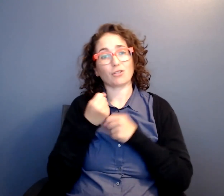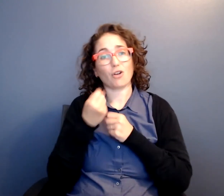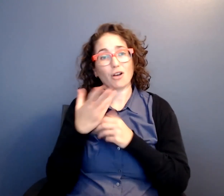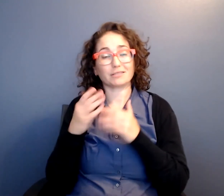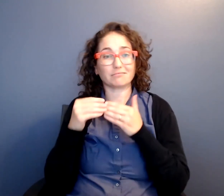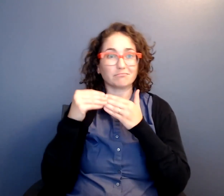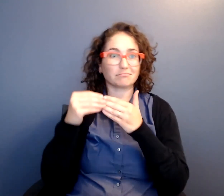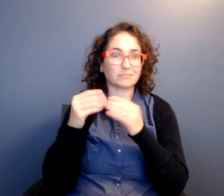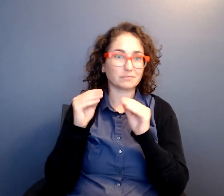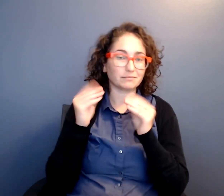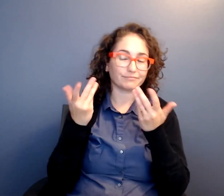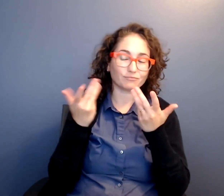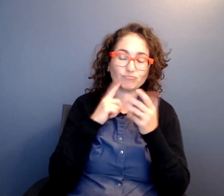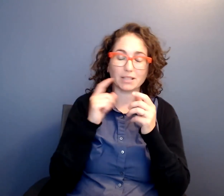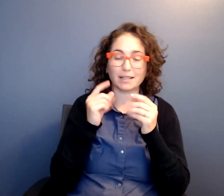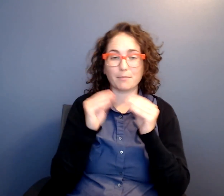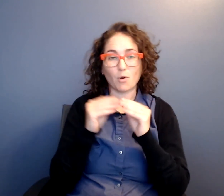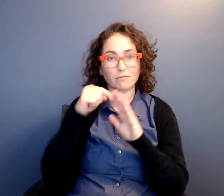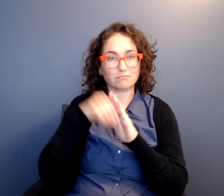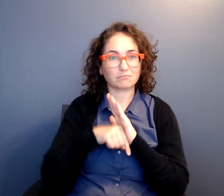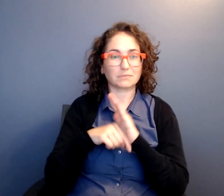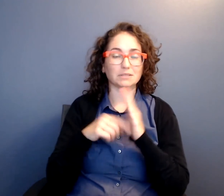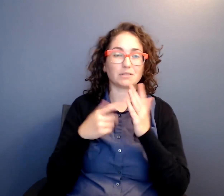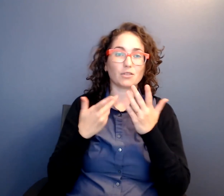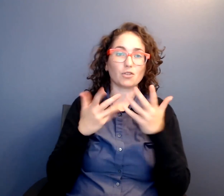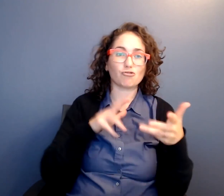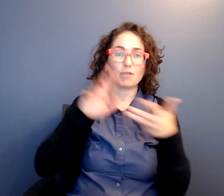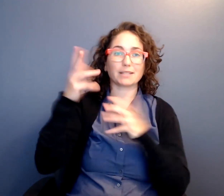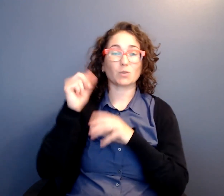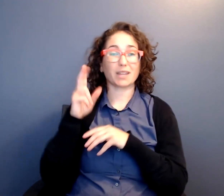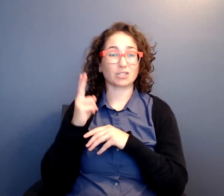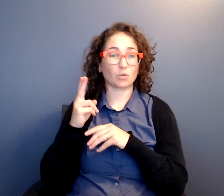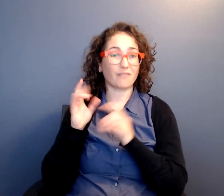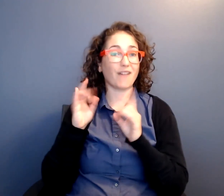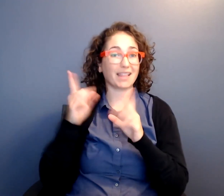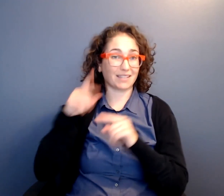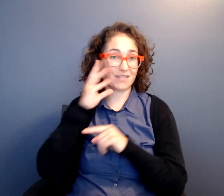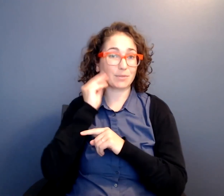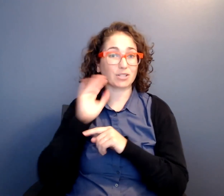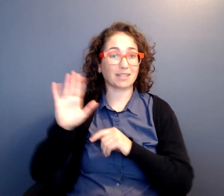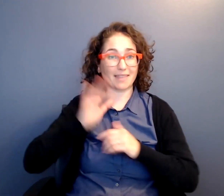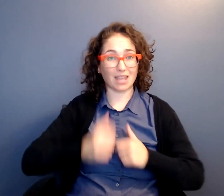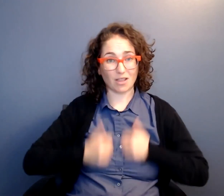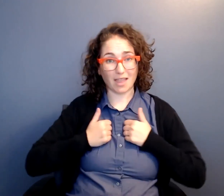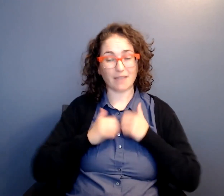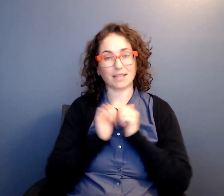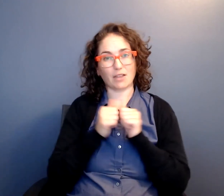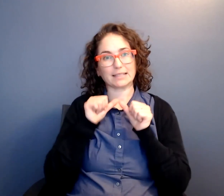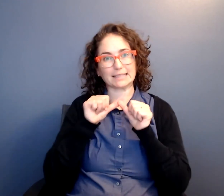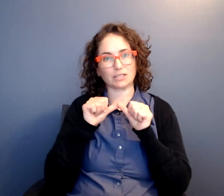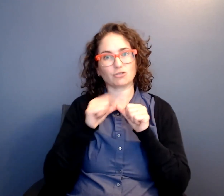violent experience, or the historical violence and issues that they've had in their own lives, and how that continues to play a